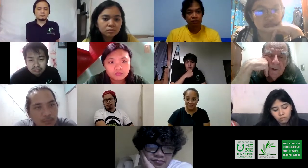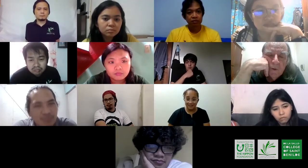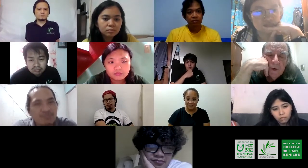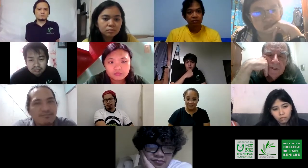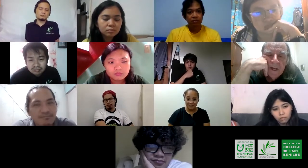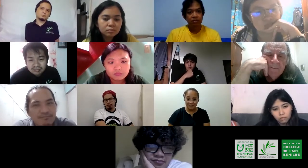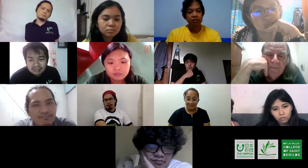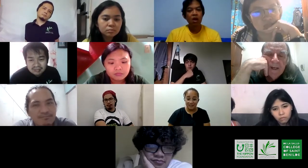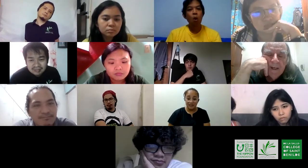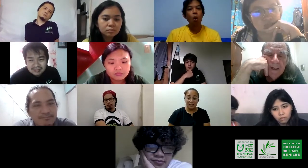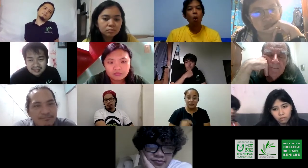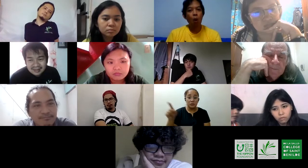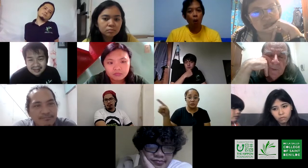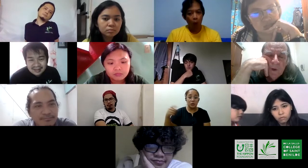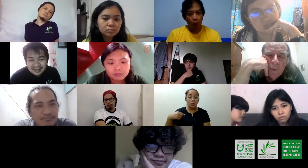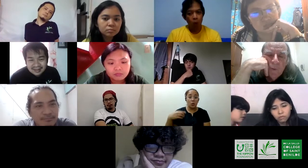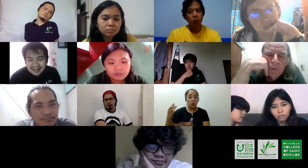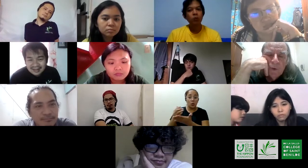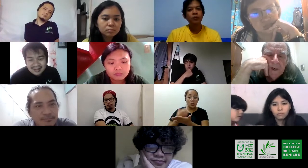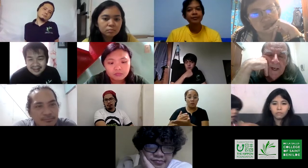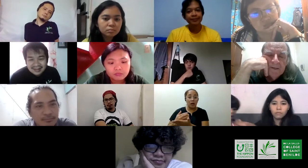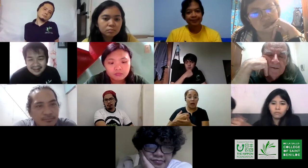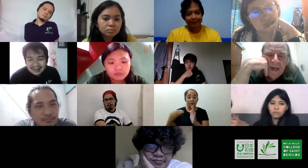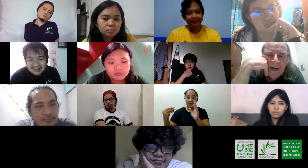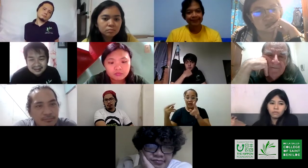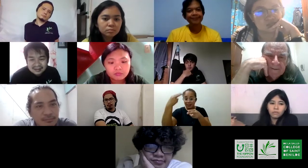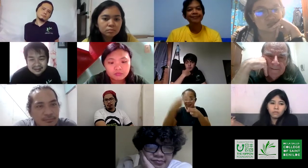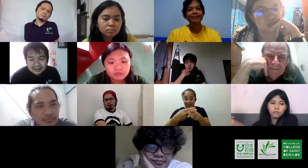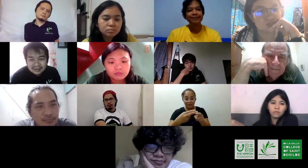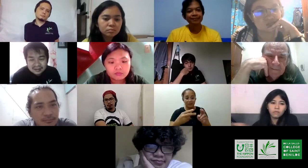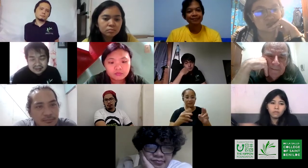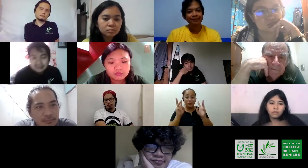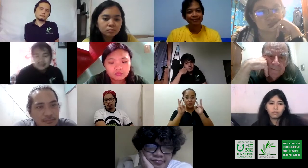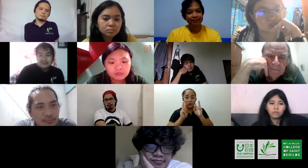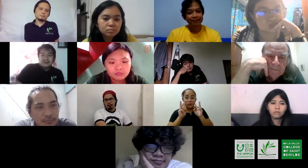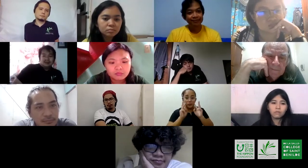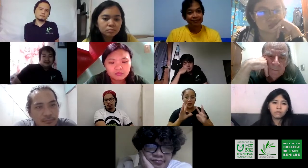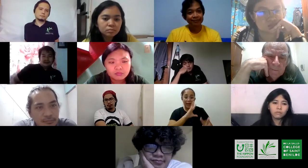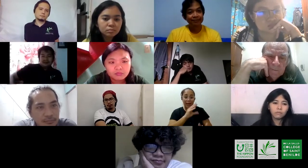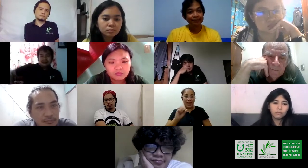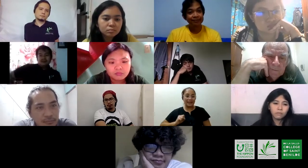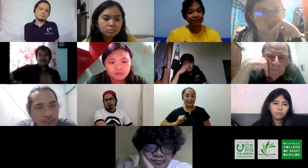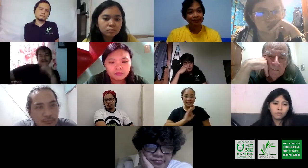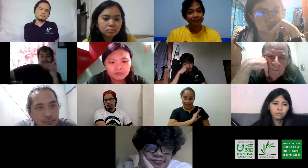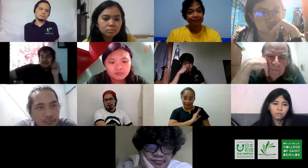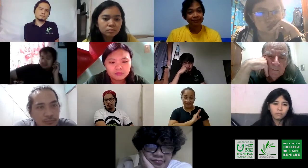So the course had my name, Woodward, and staff.